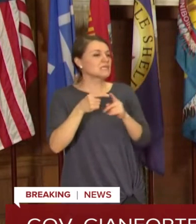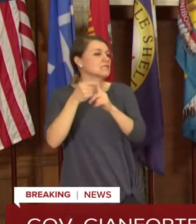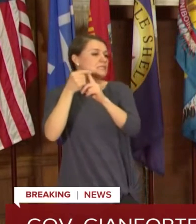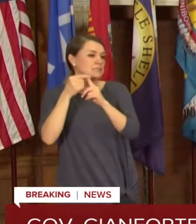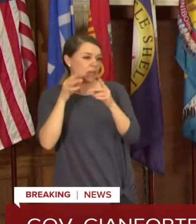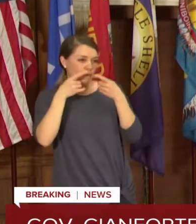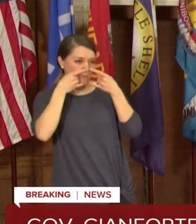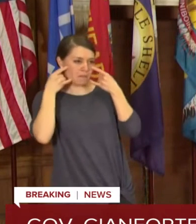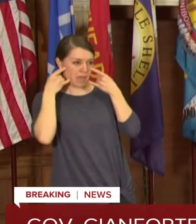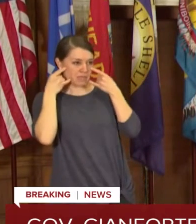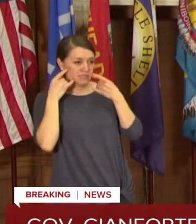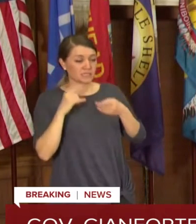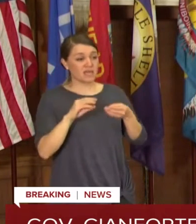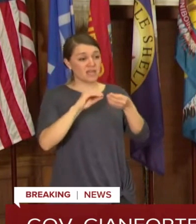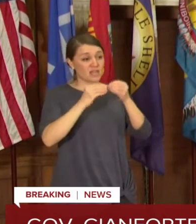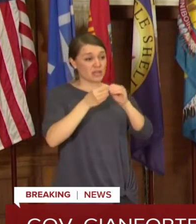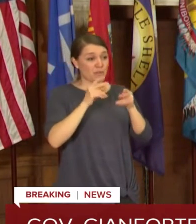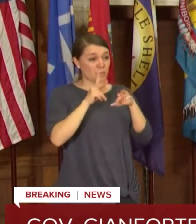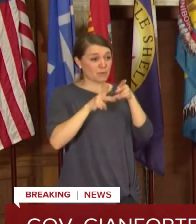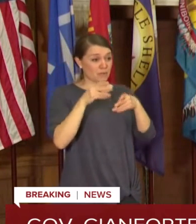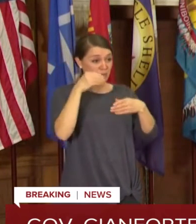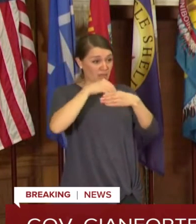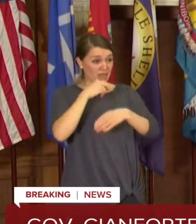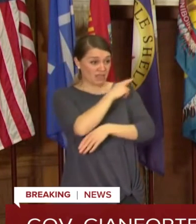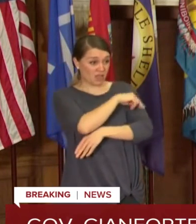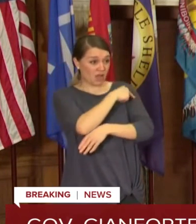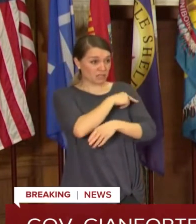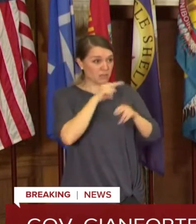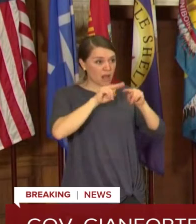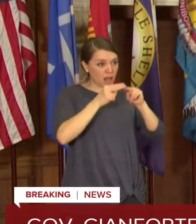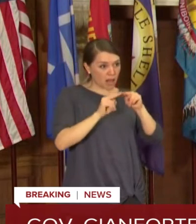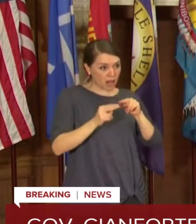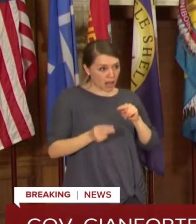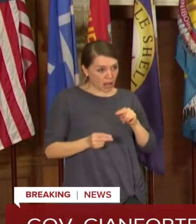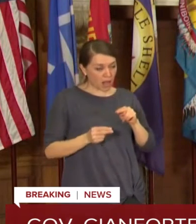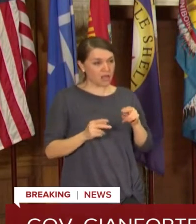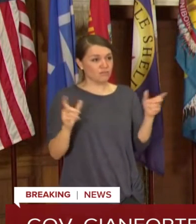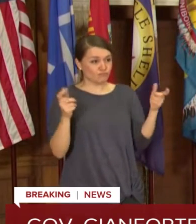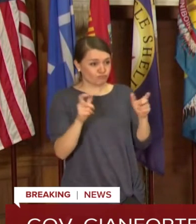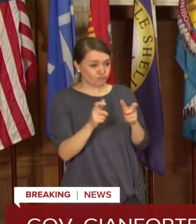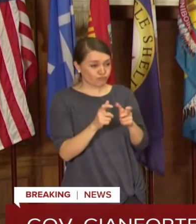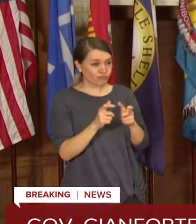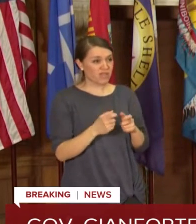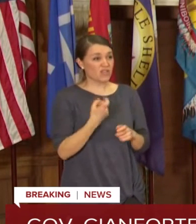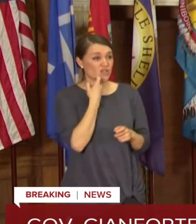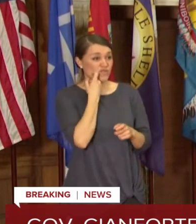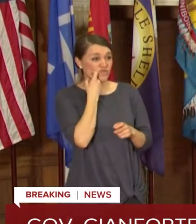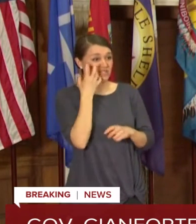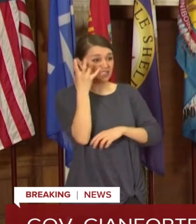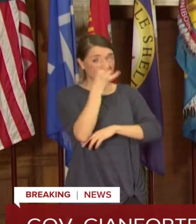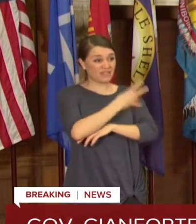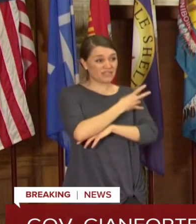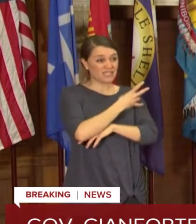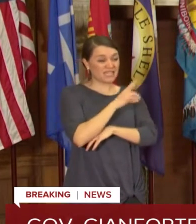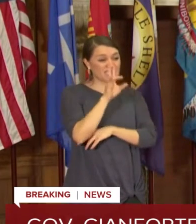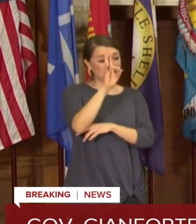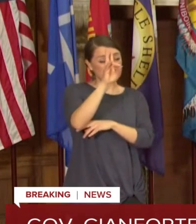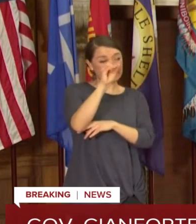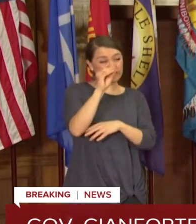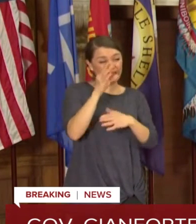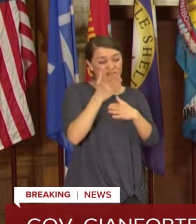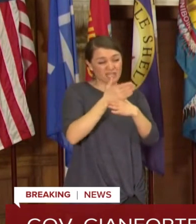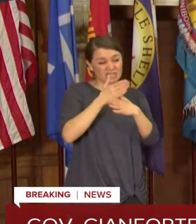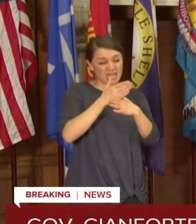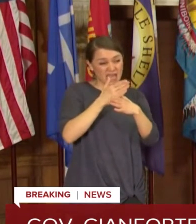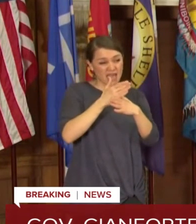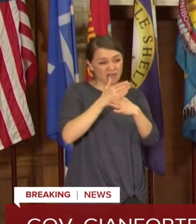Hospitalizations continue to decrease. Over the last 7 days, we've averaged 70 hospitalizations statewide